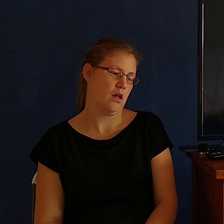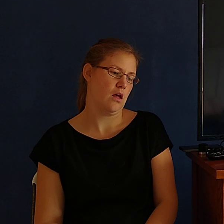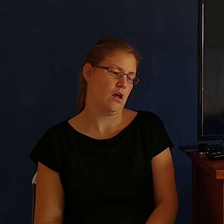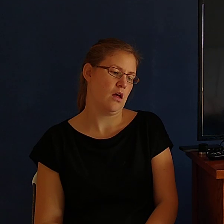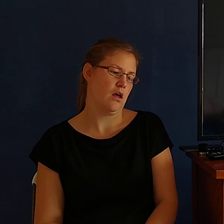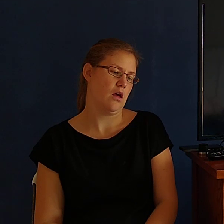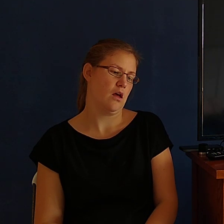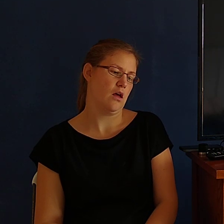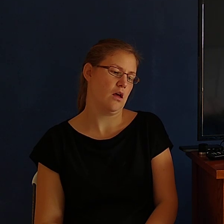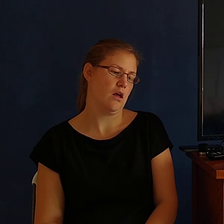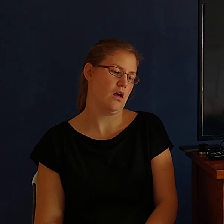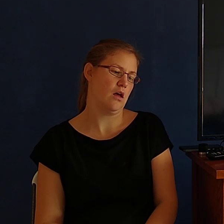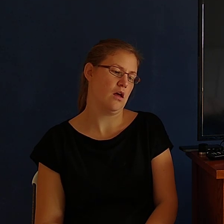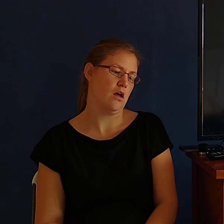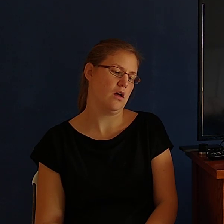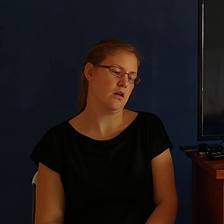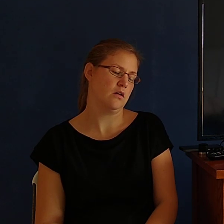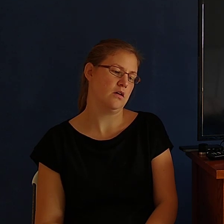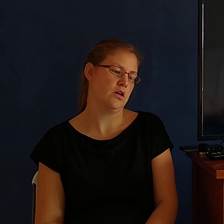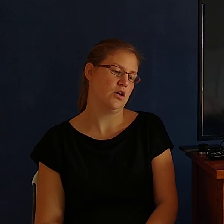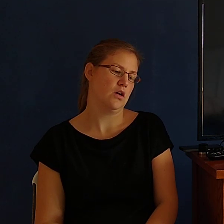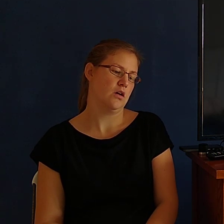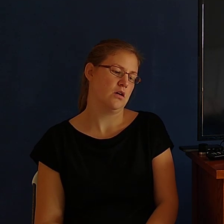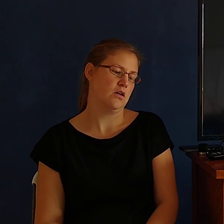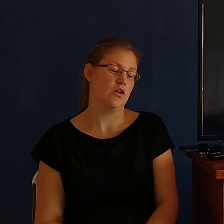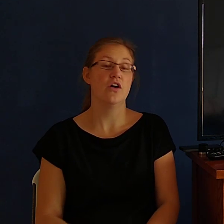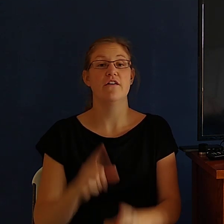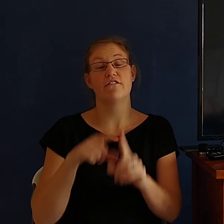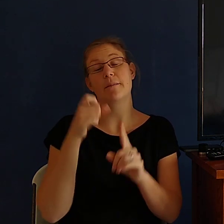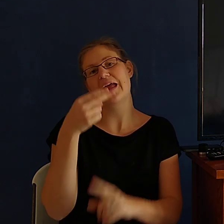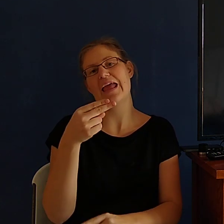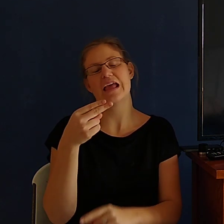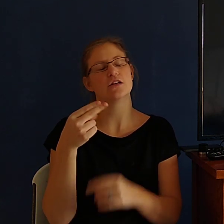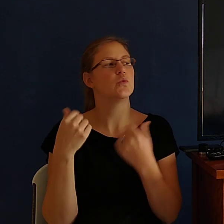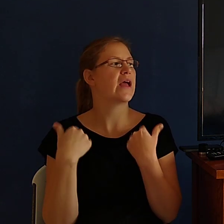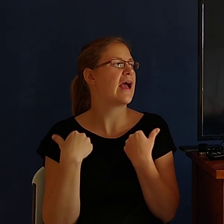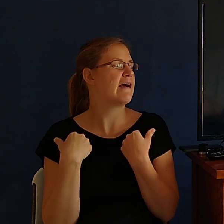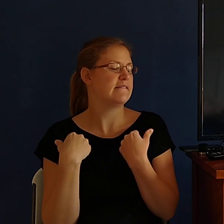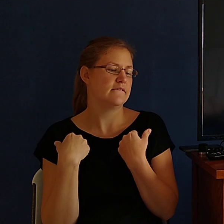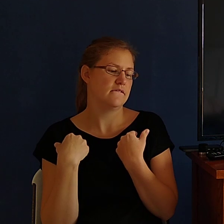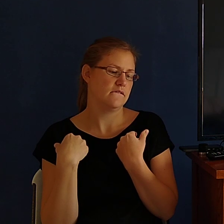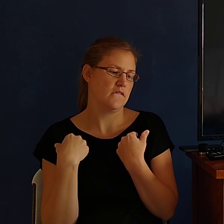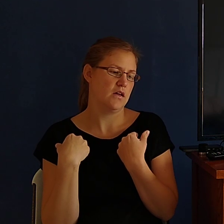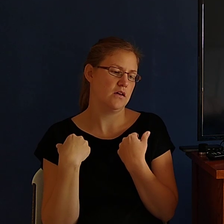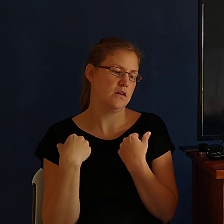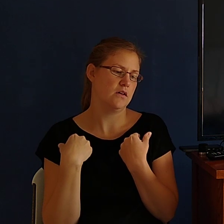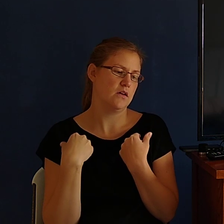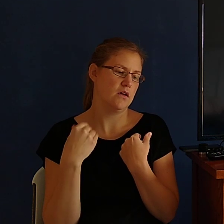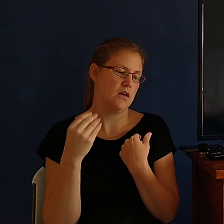and H. Okay, from H we have F,